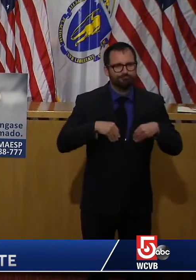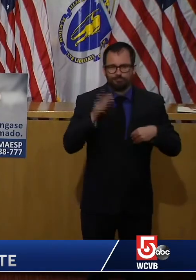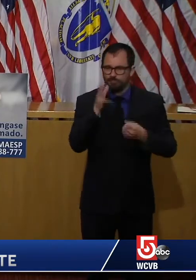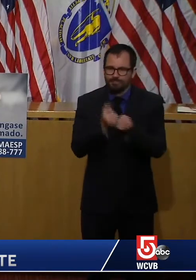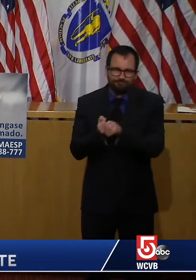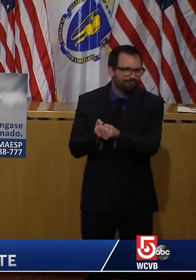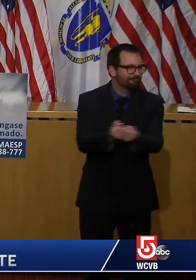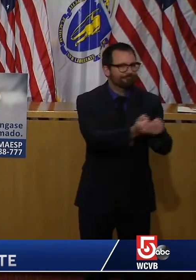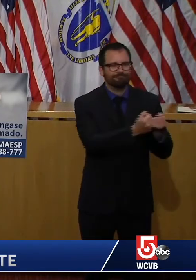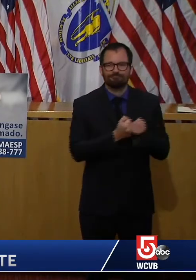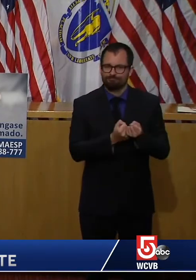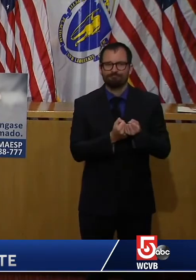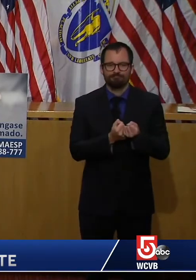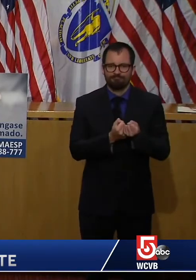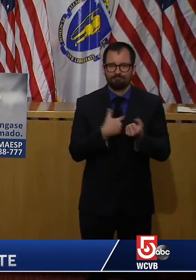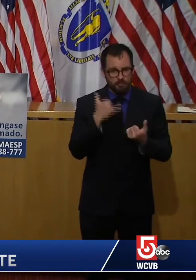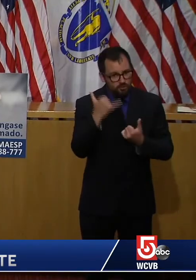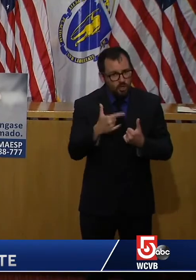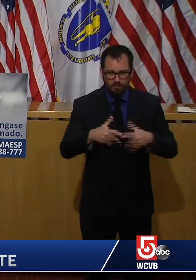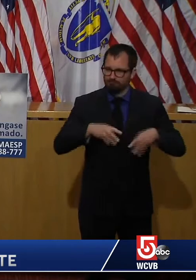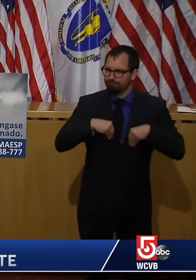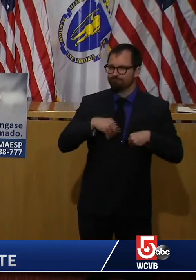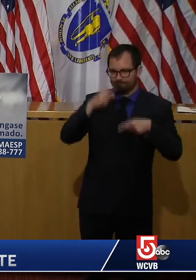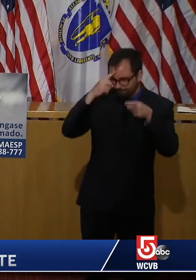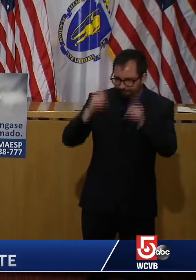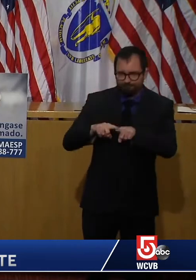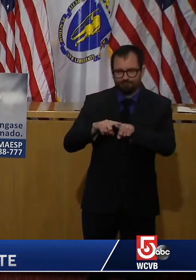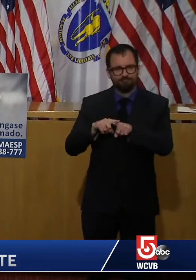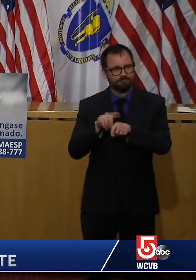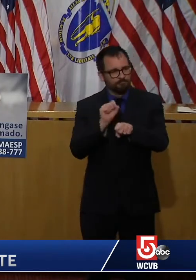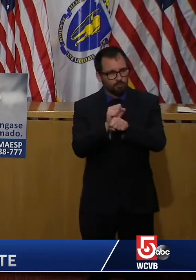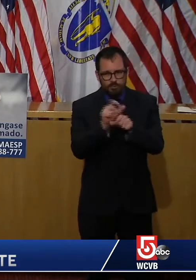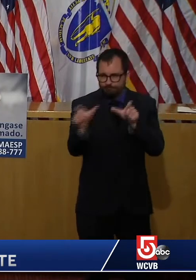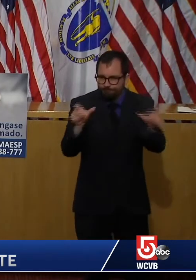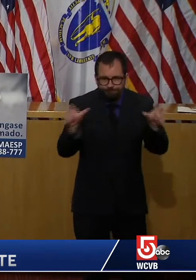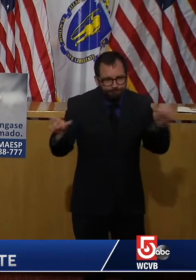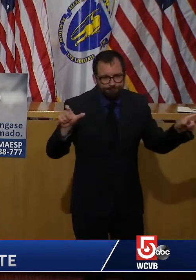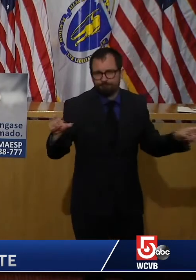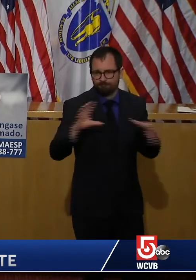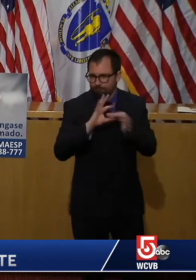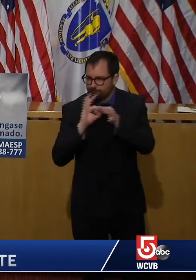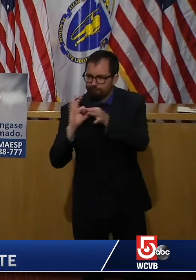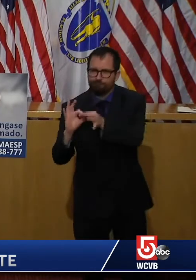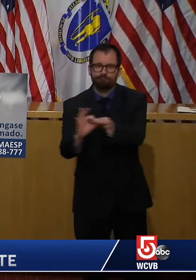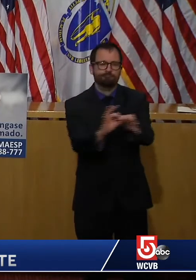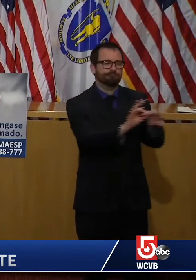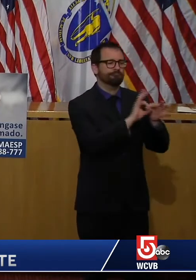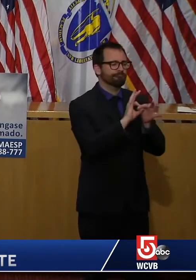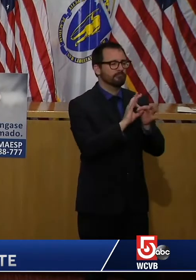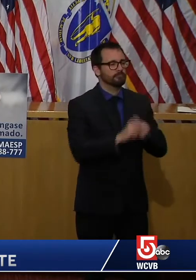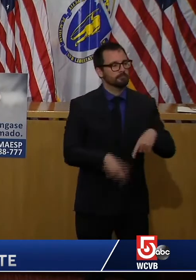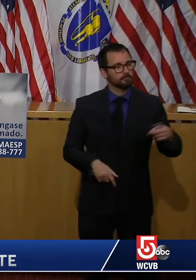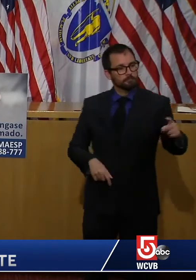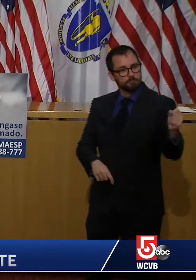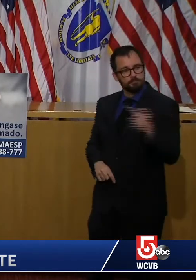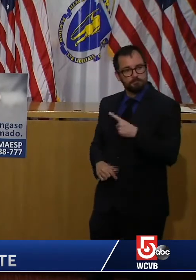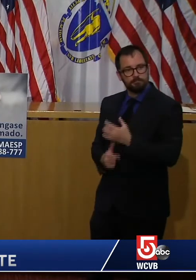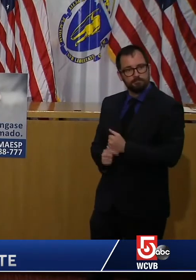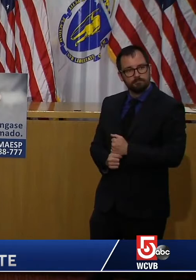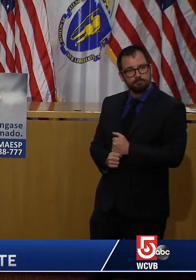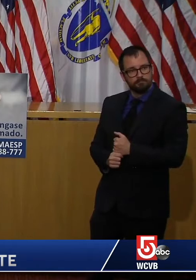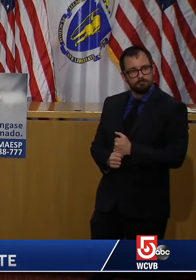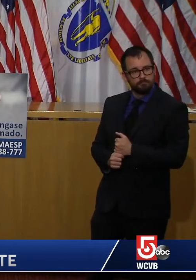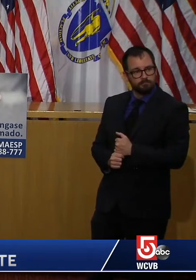efforts to try to contain this and trace things, things like that. the virus itself. Also, you